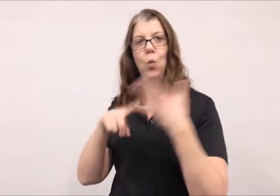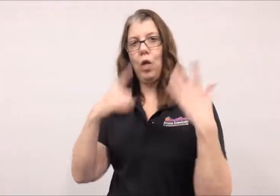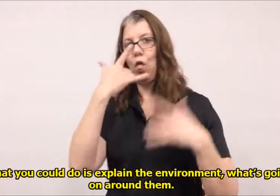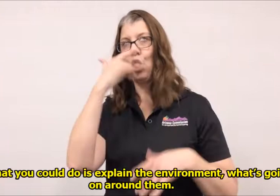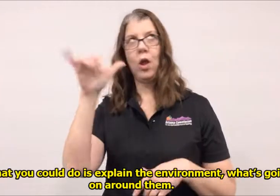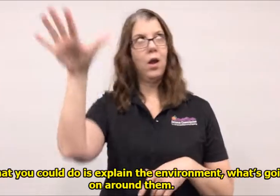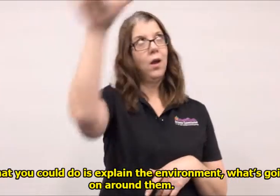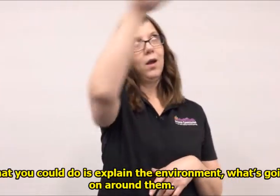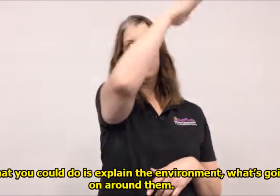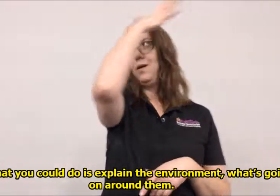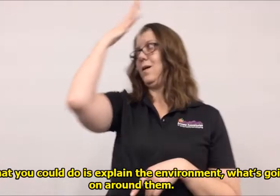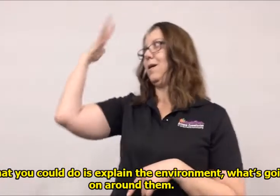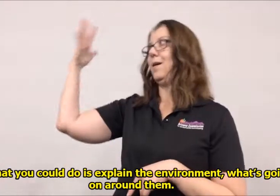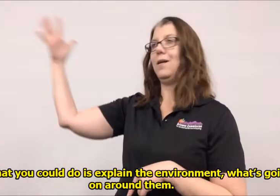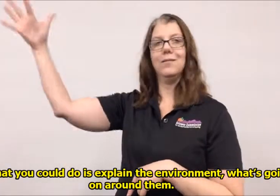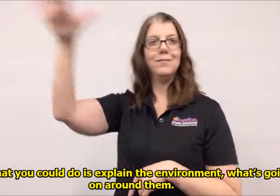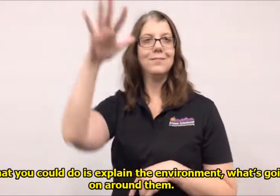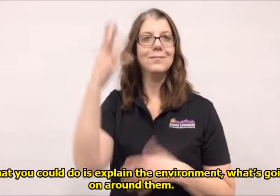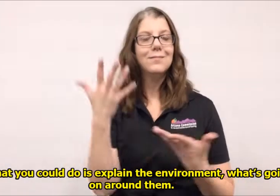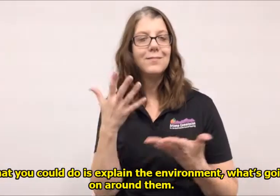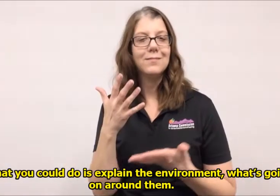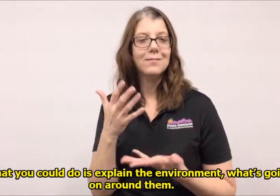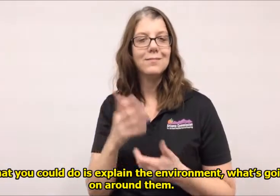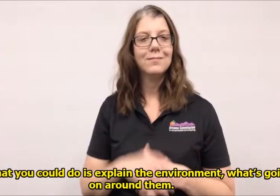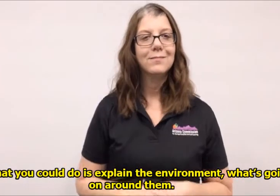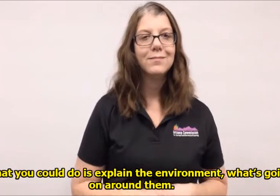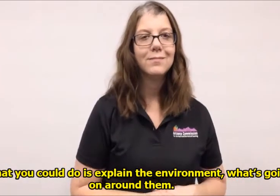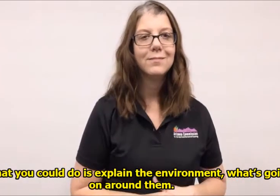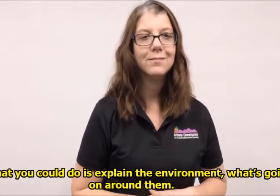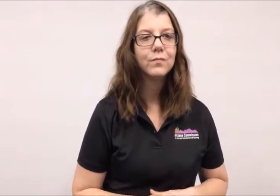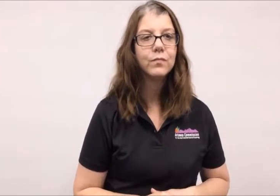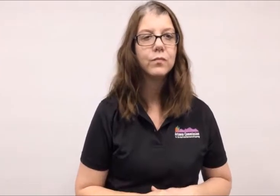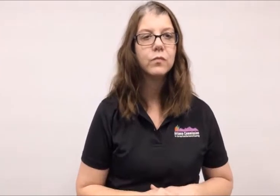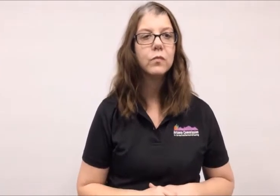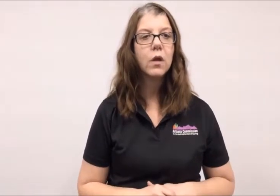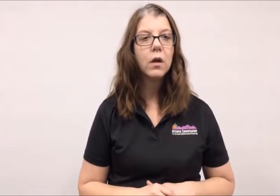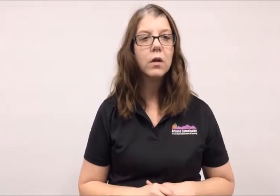So what you could do is explain the environment, what's going on around them.